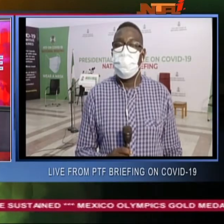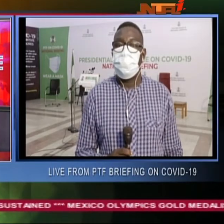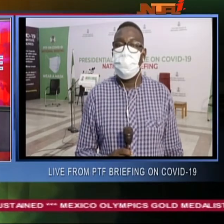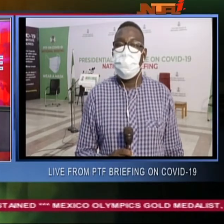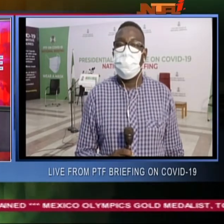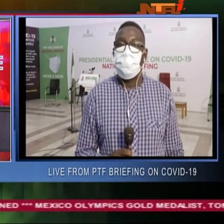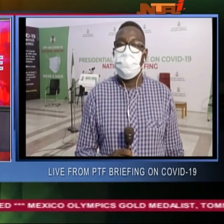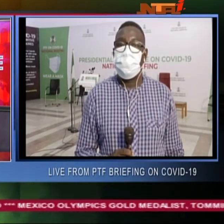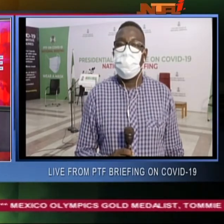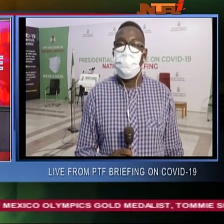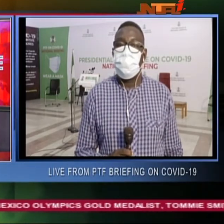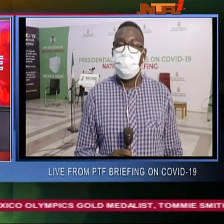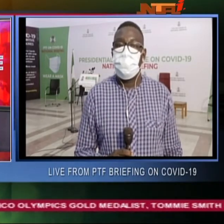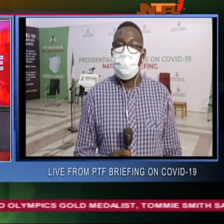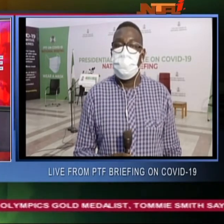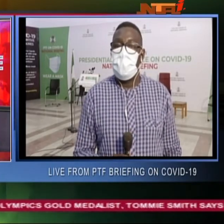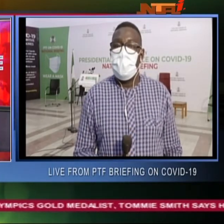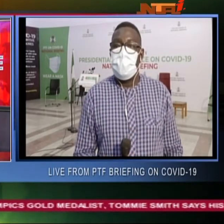update there.